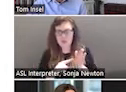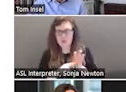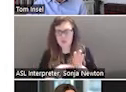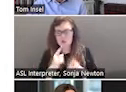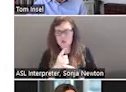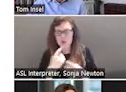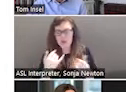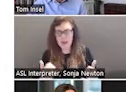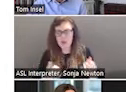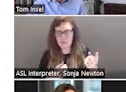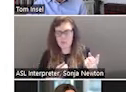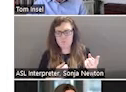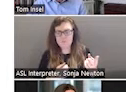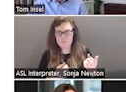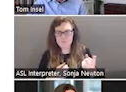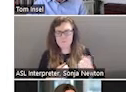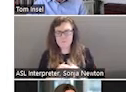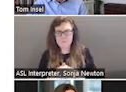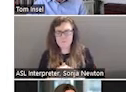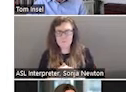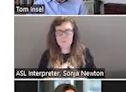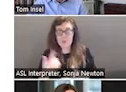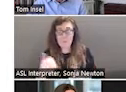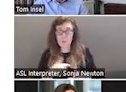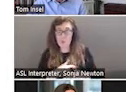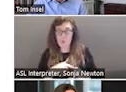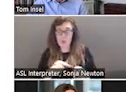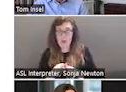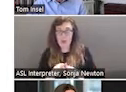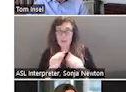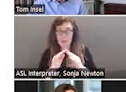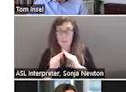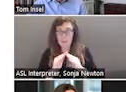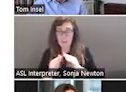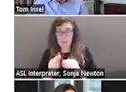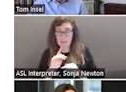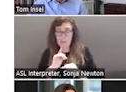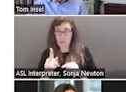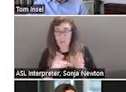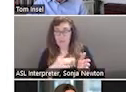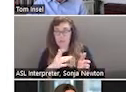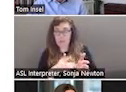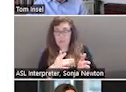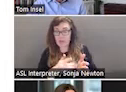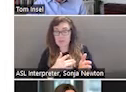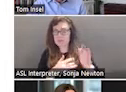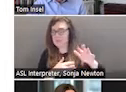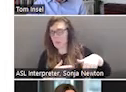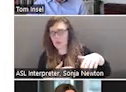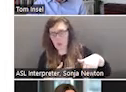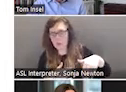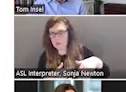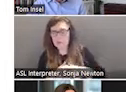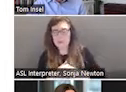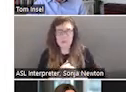And yet I don't know that it's something that we as a community have really tapped into. Lots more that can be done here within the